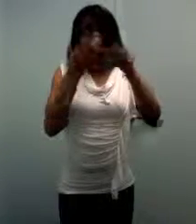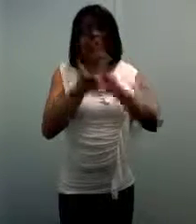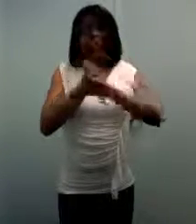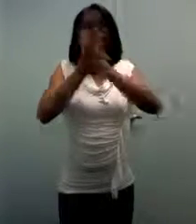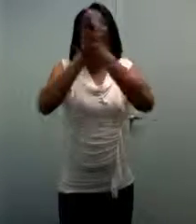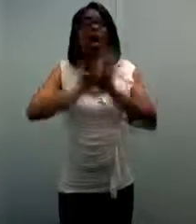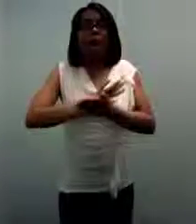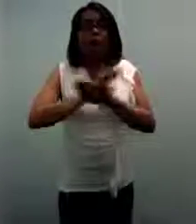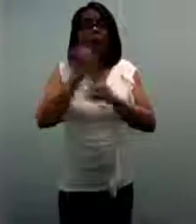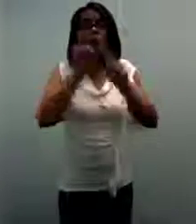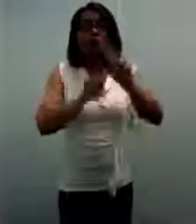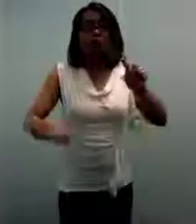this demonstration.